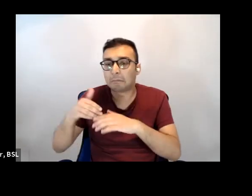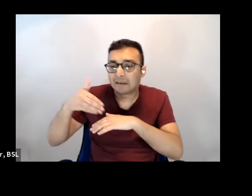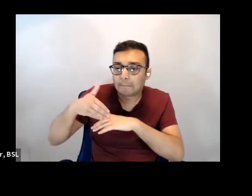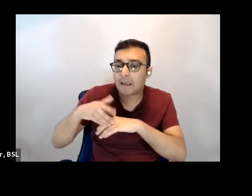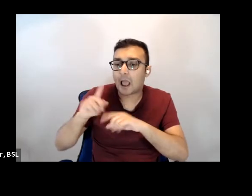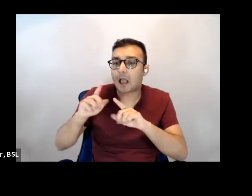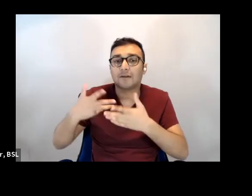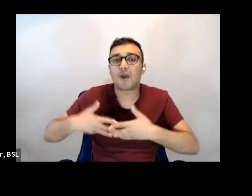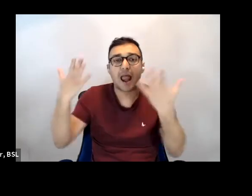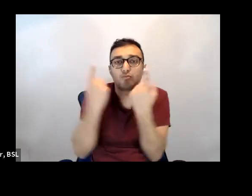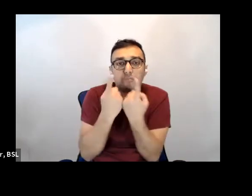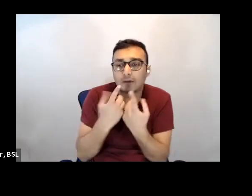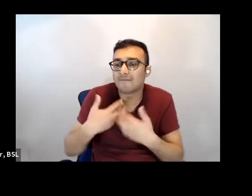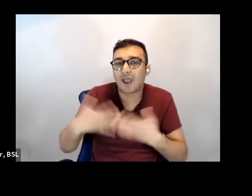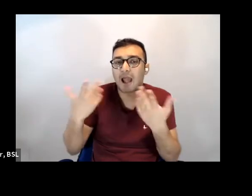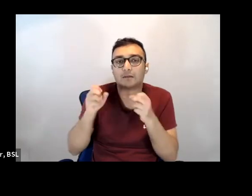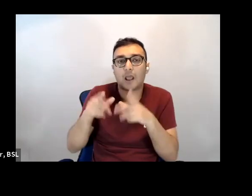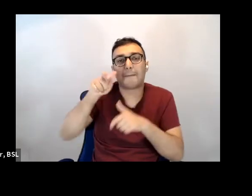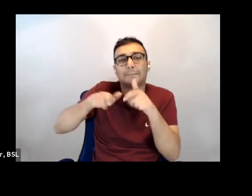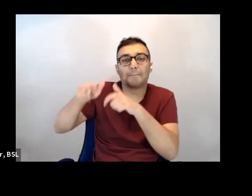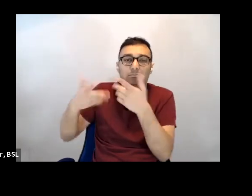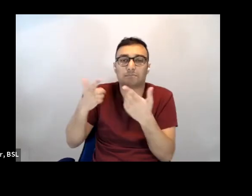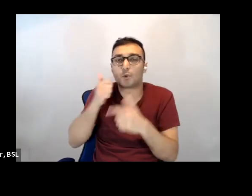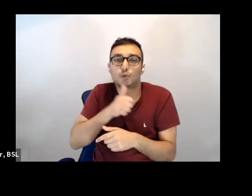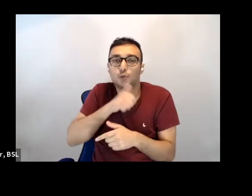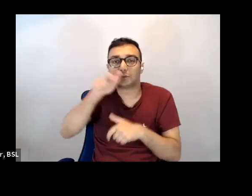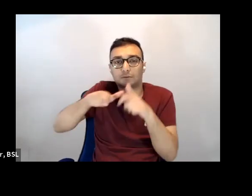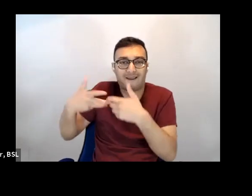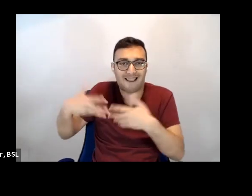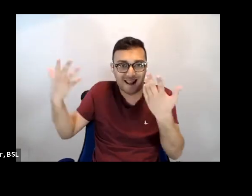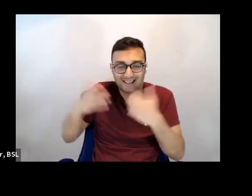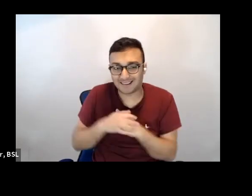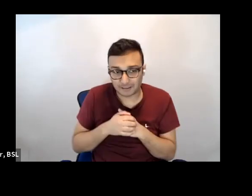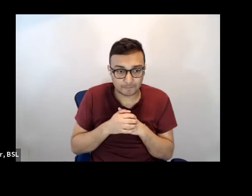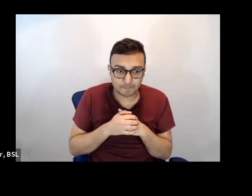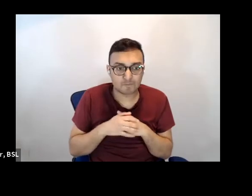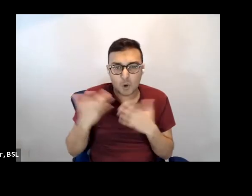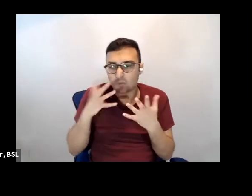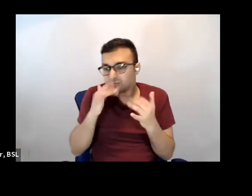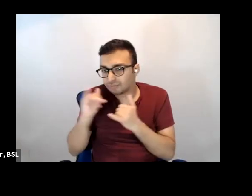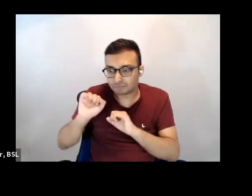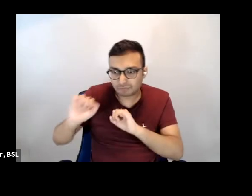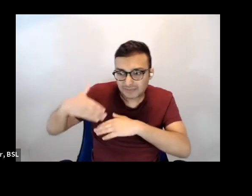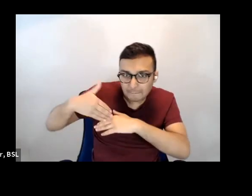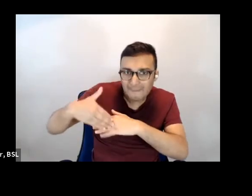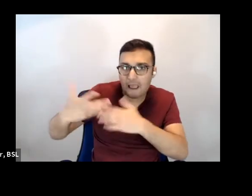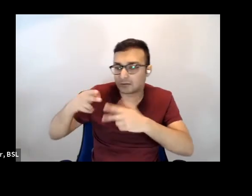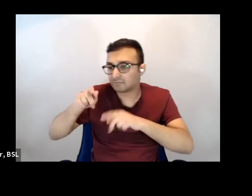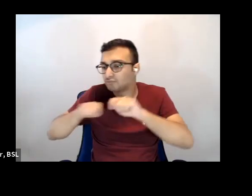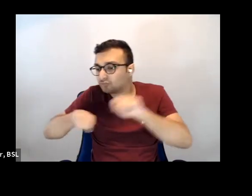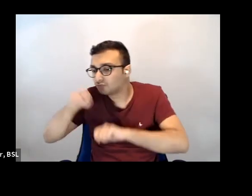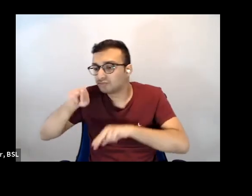of product across a number of areas such as inclusion and participation, and that's still being scoped at the